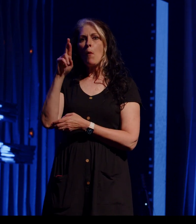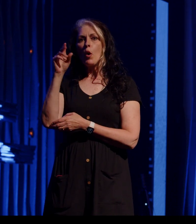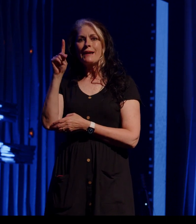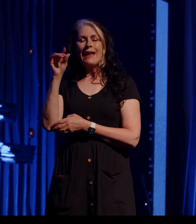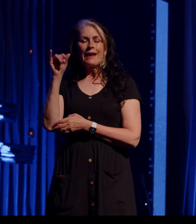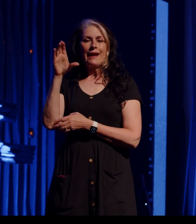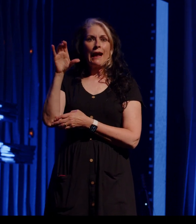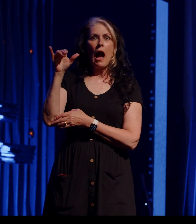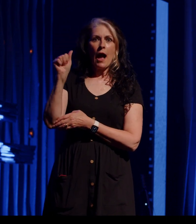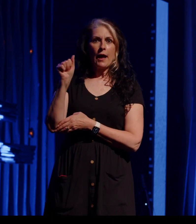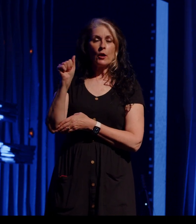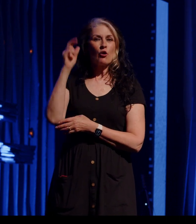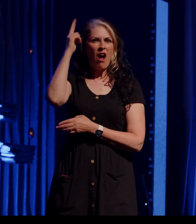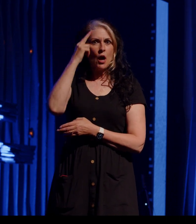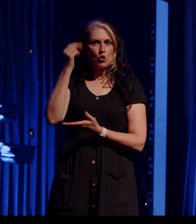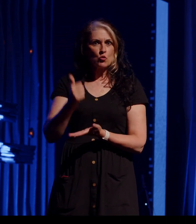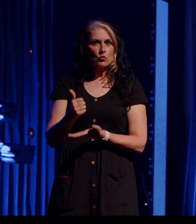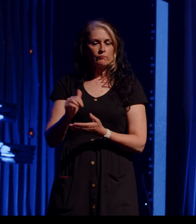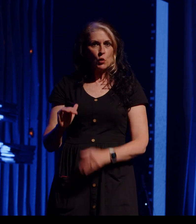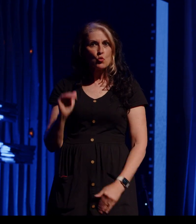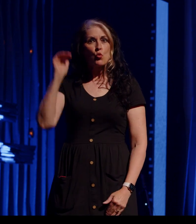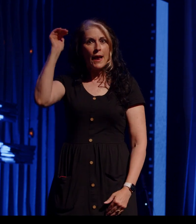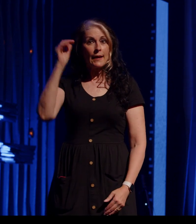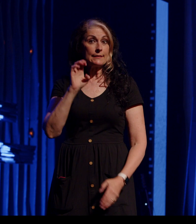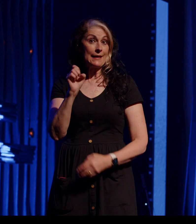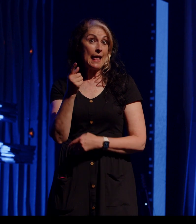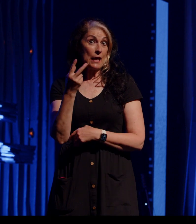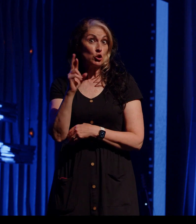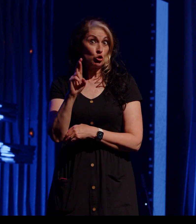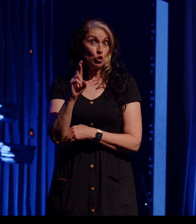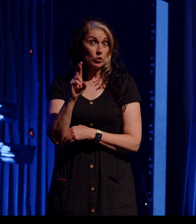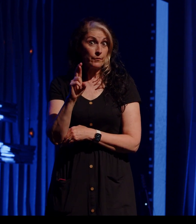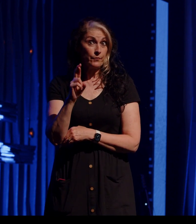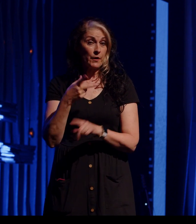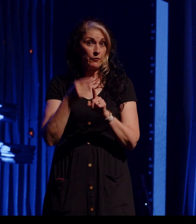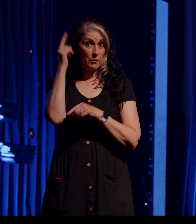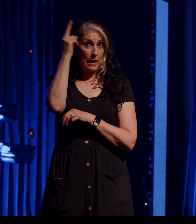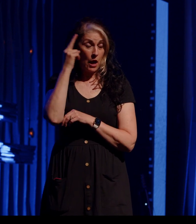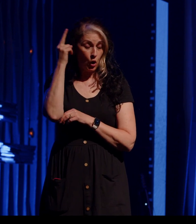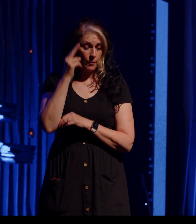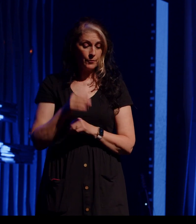him? And so she was raised by her